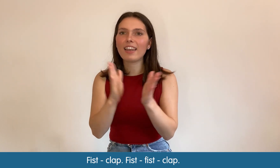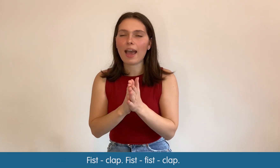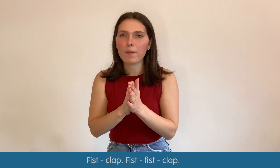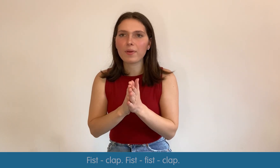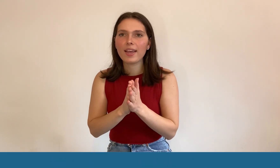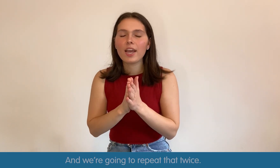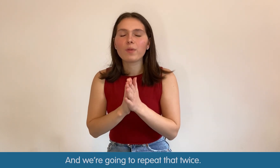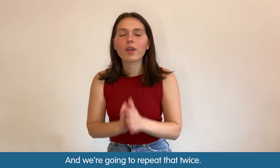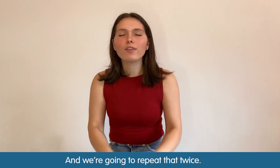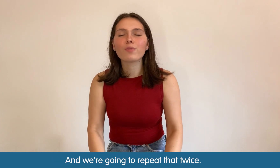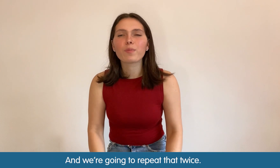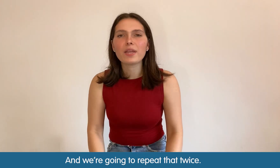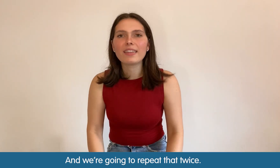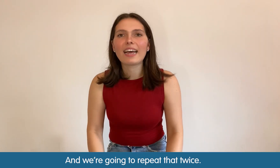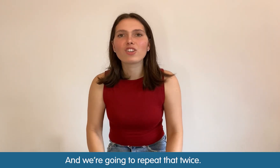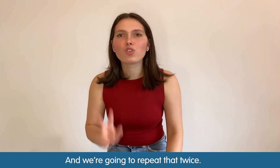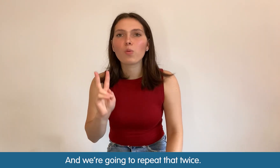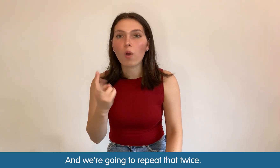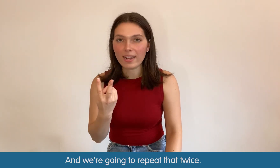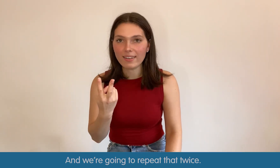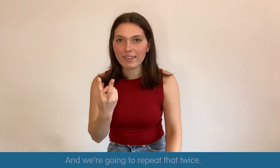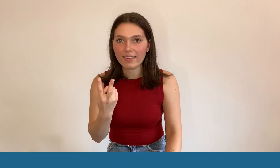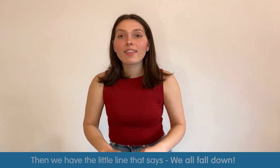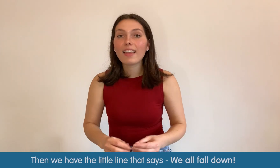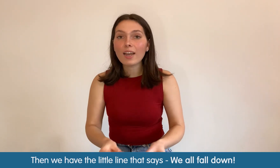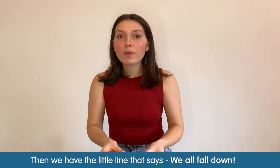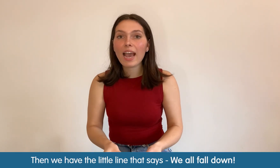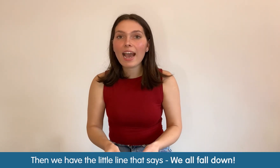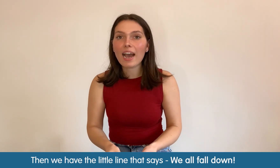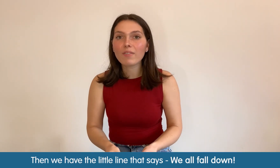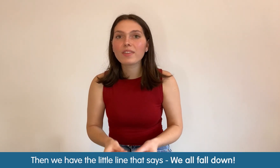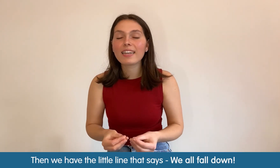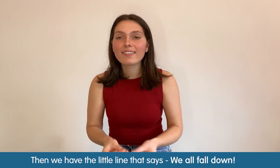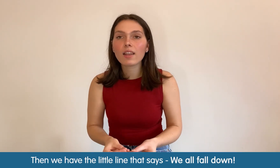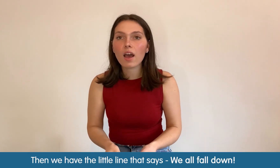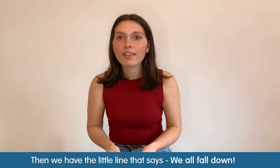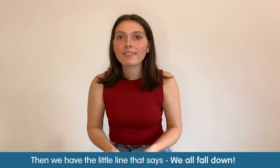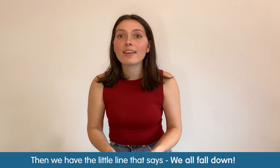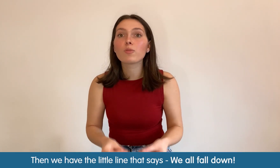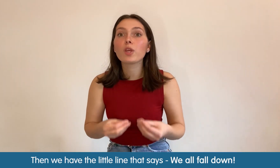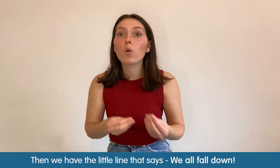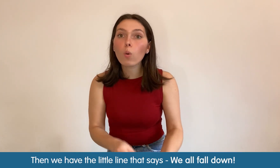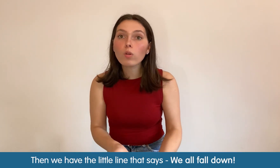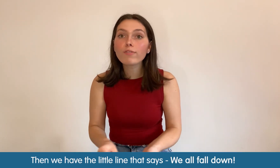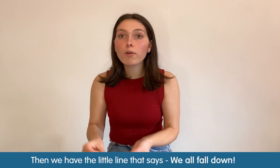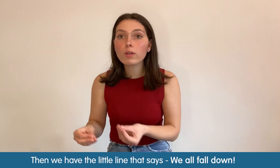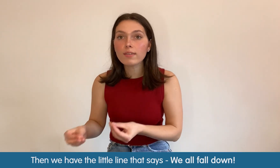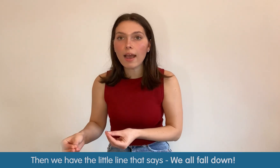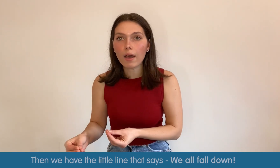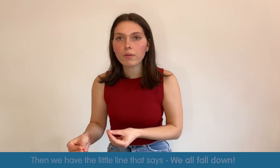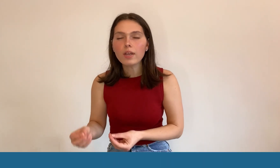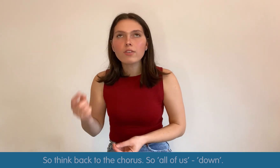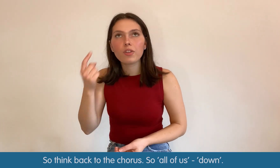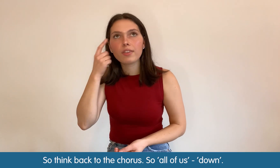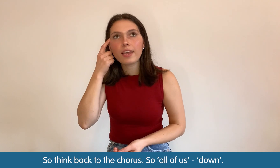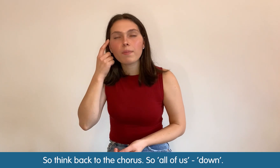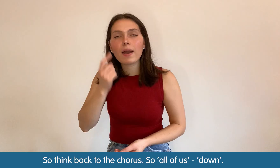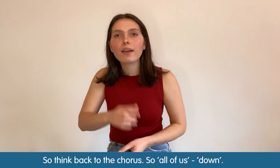clap. And we're going to repeat that twice. Then we have the little line that says we all fall down. So think back